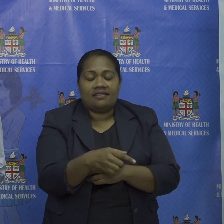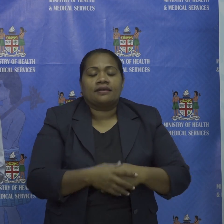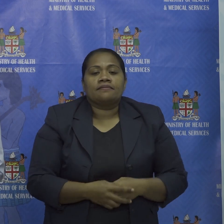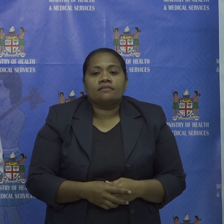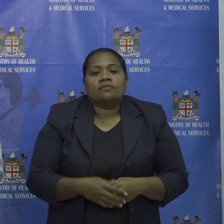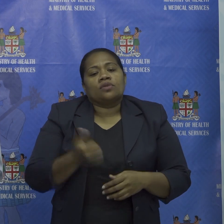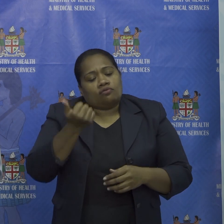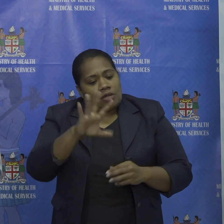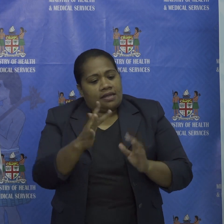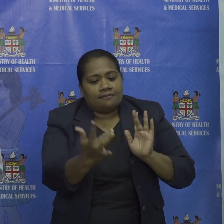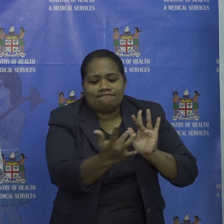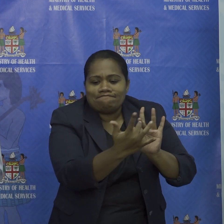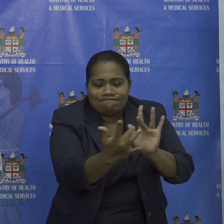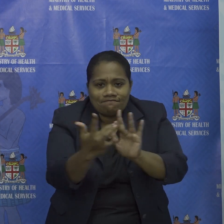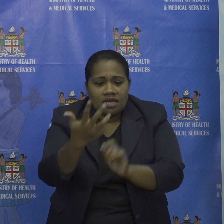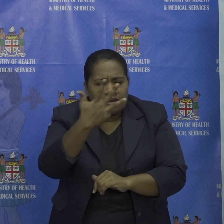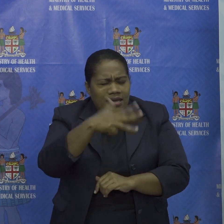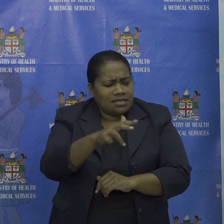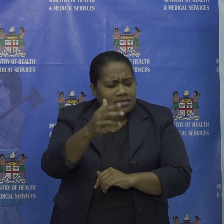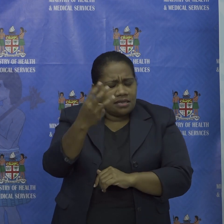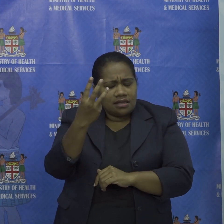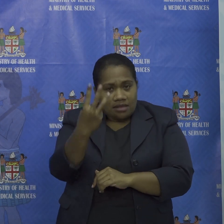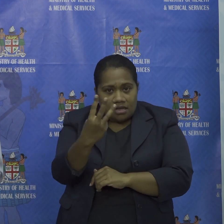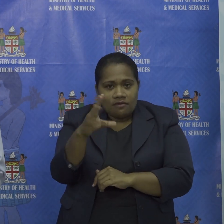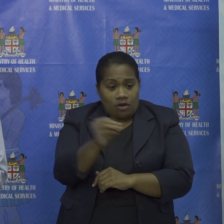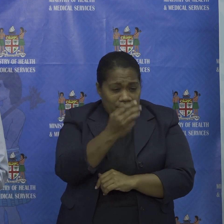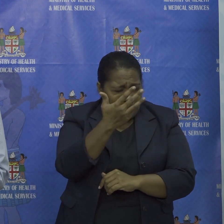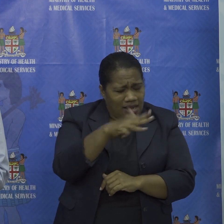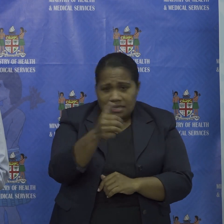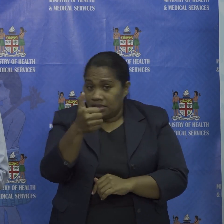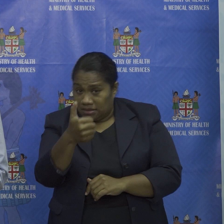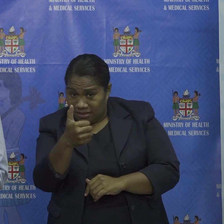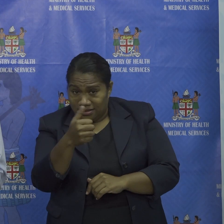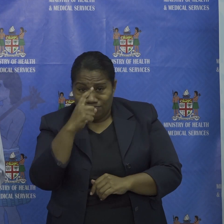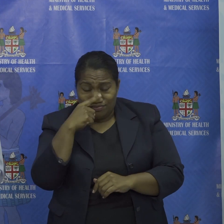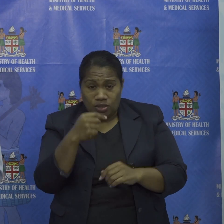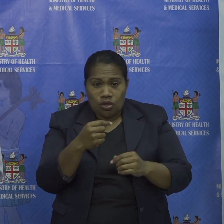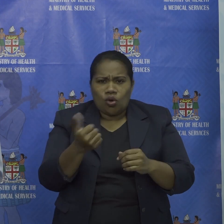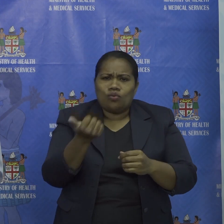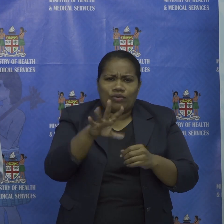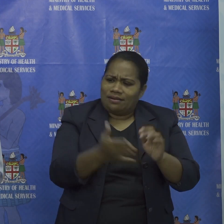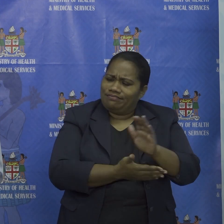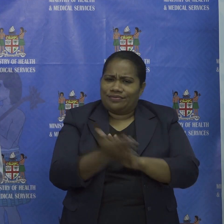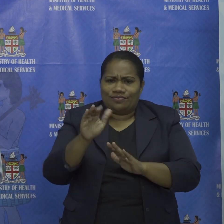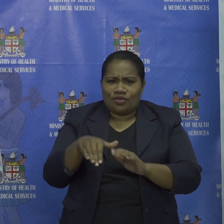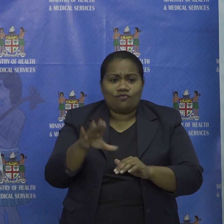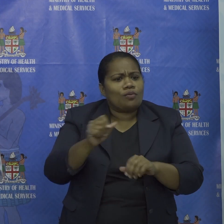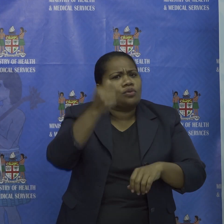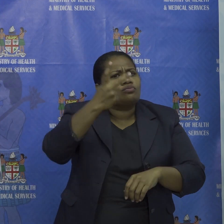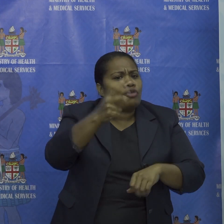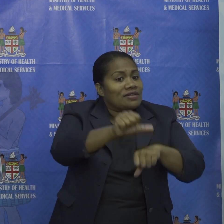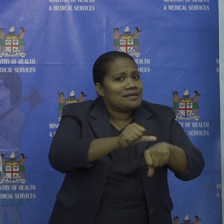We have contacted 93 out of the 96 individuals discharged from Tano Hotel Quarantine Facility from the 12th of April 2021